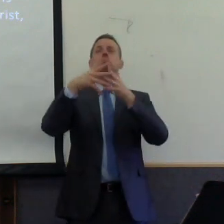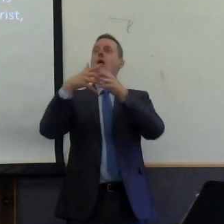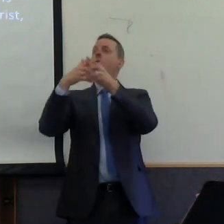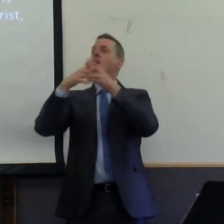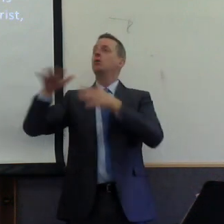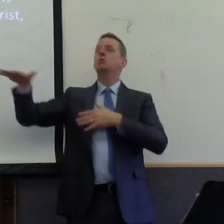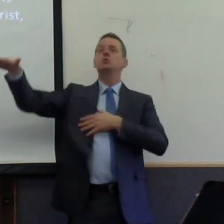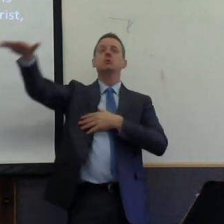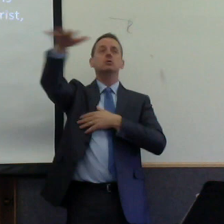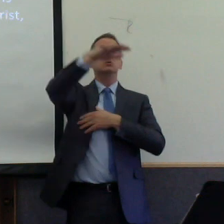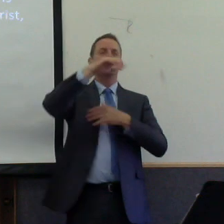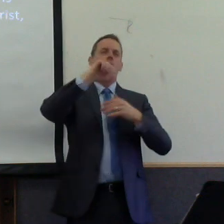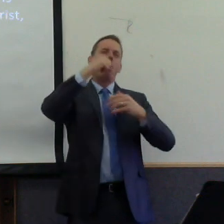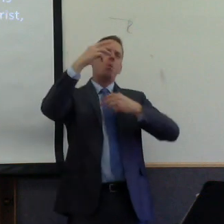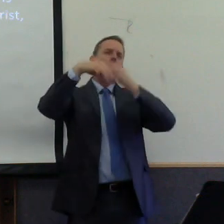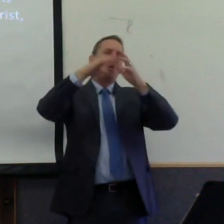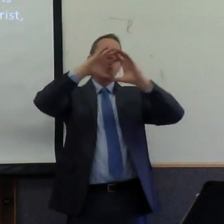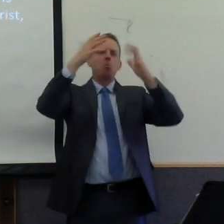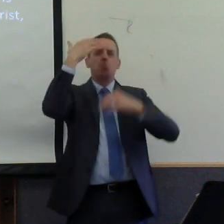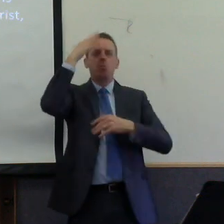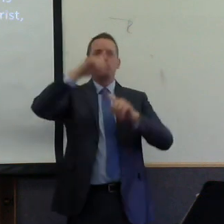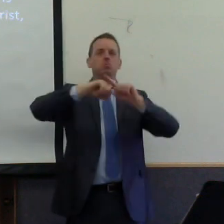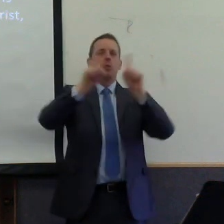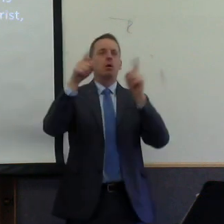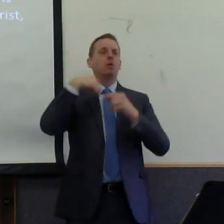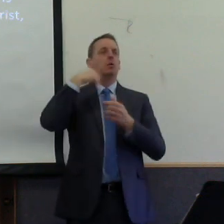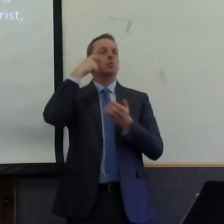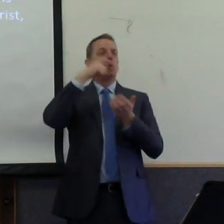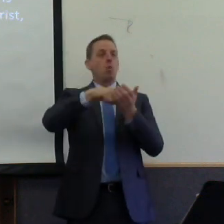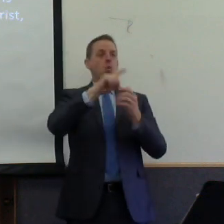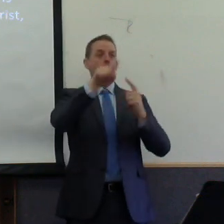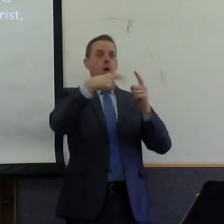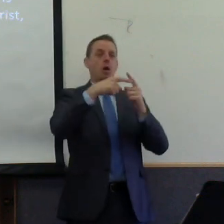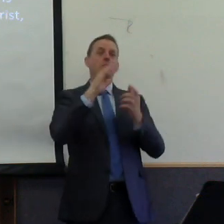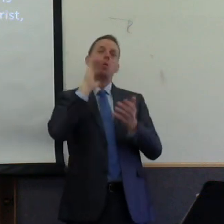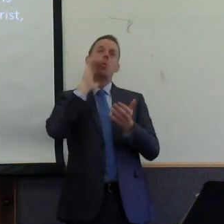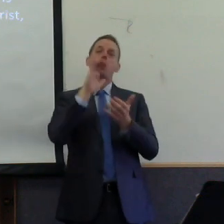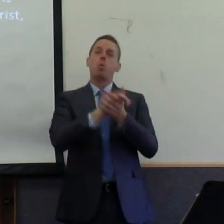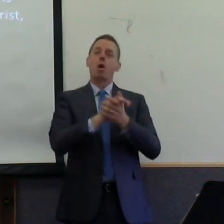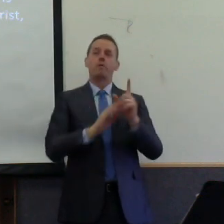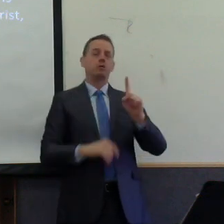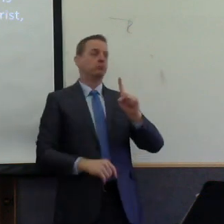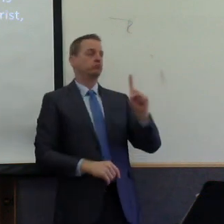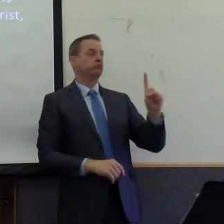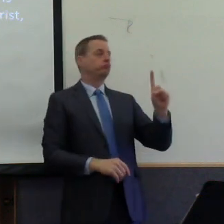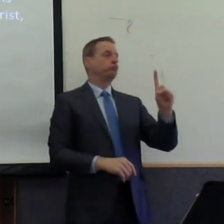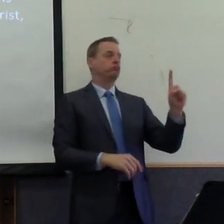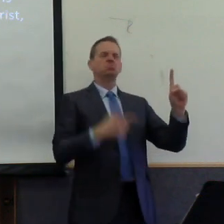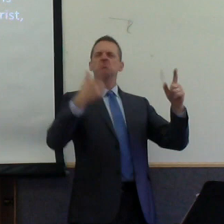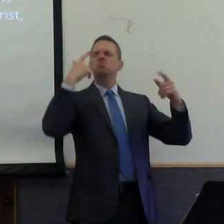For I notice here in America, and perhaps around the world,